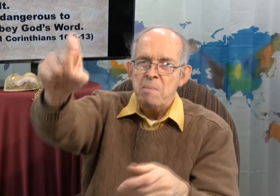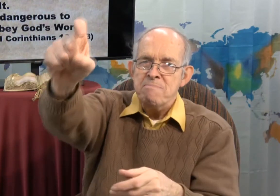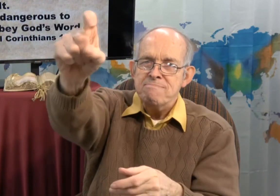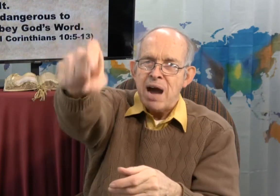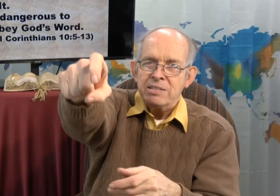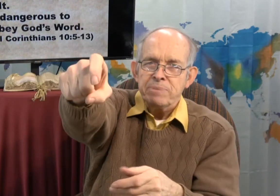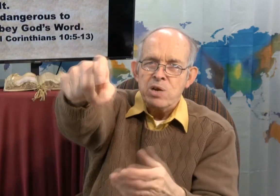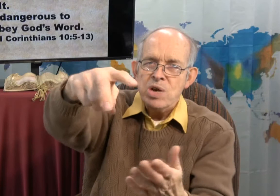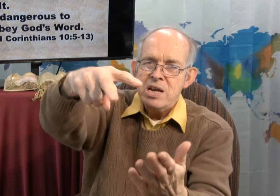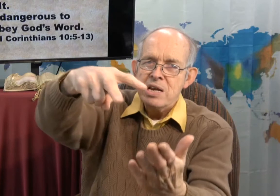must be we.